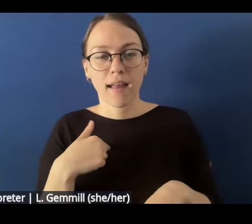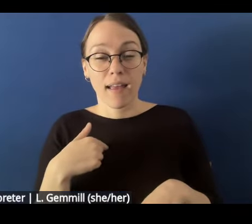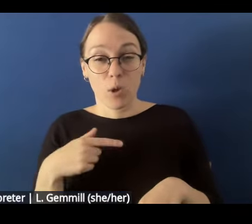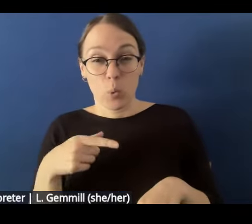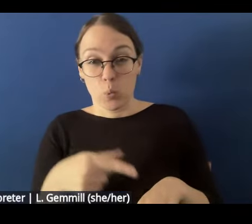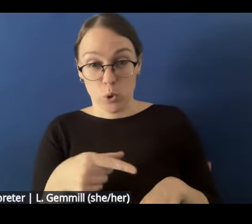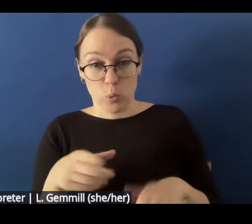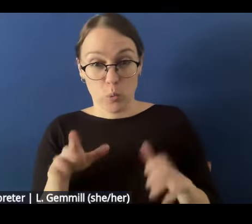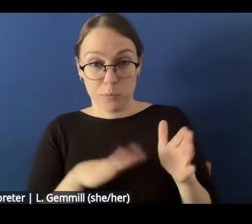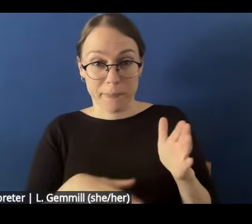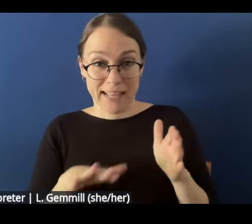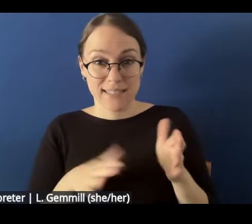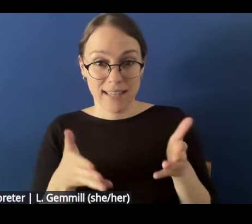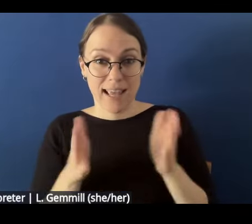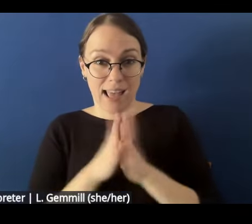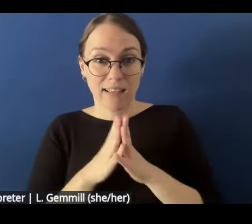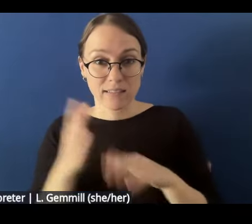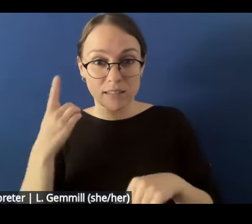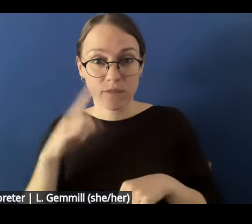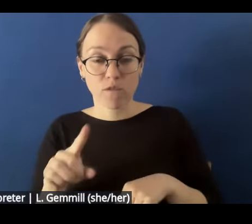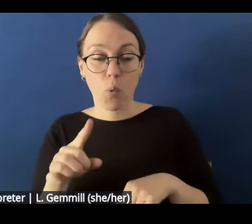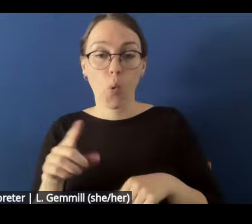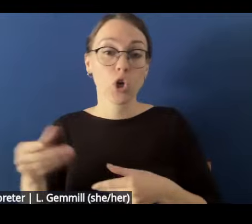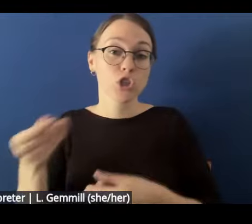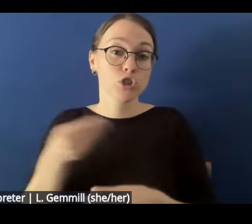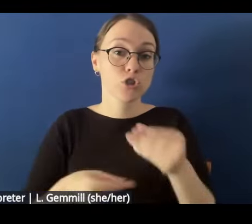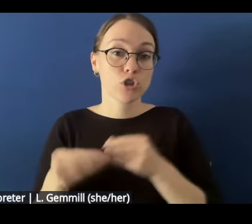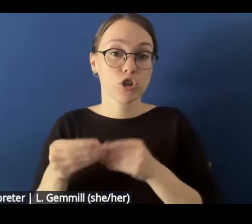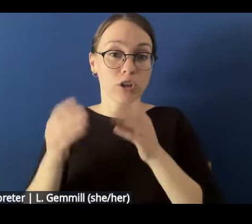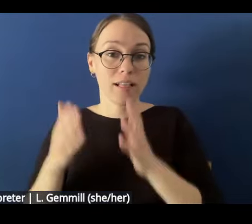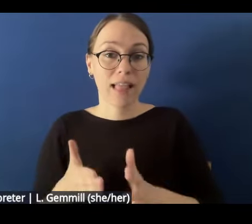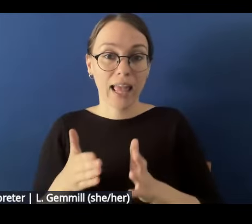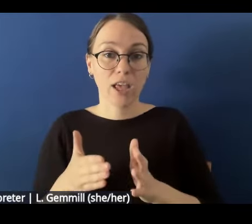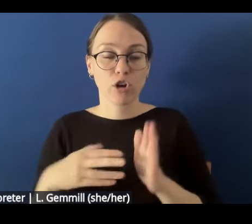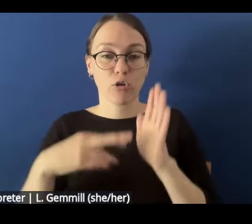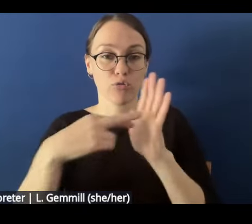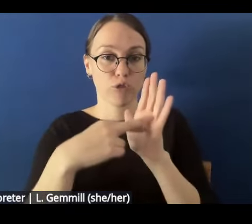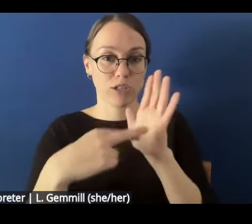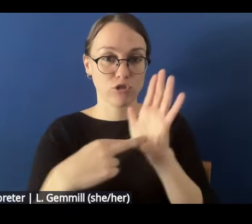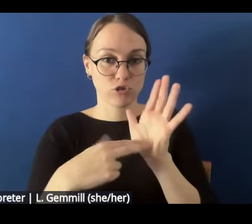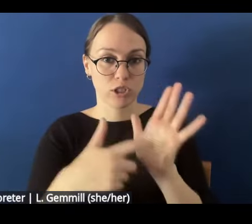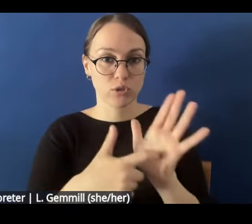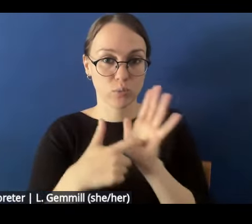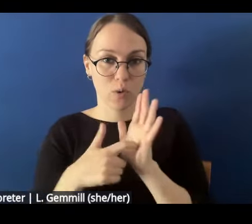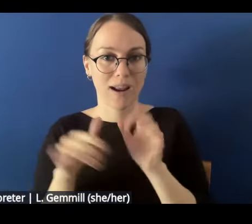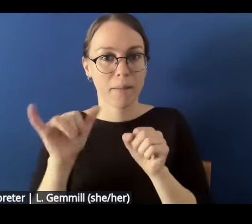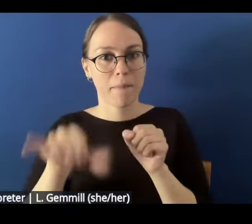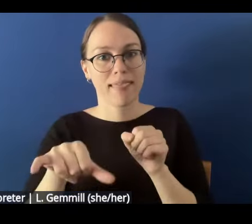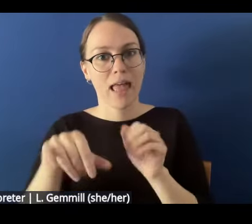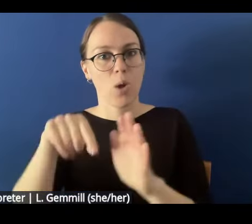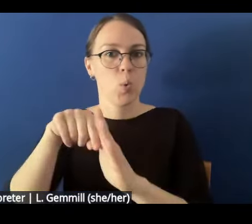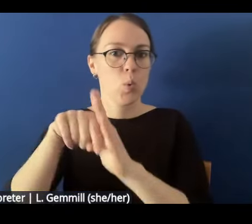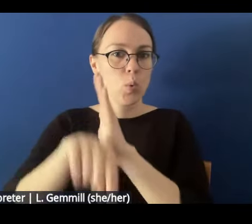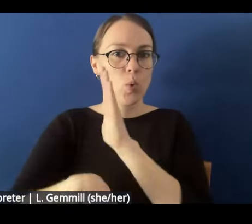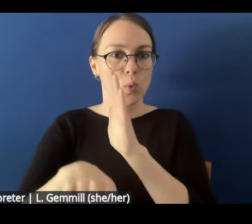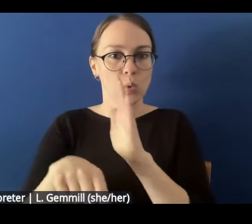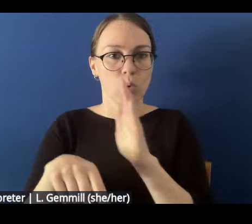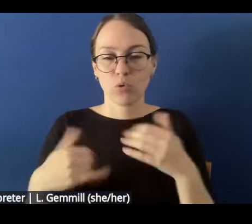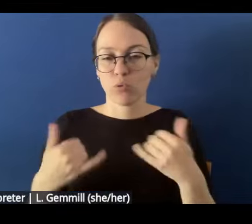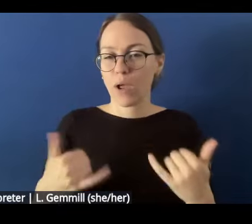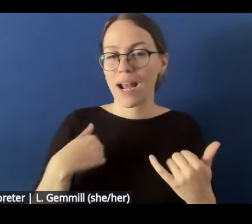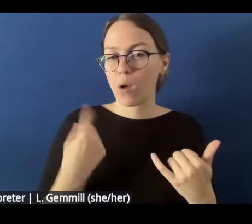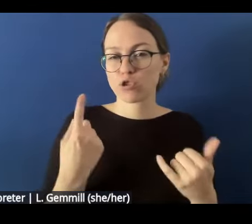a circulator registration requirement with a little bit more teeth than just beyond, like we've got at the top of the check boxes right now.